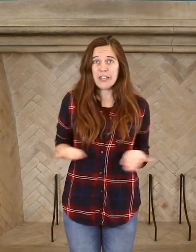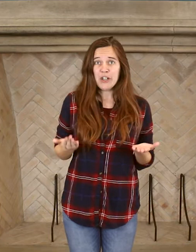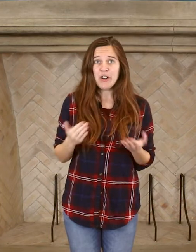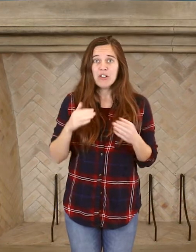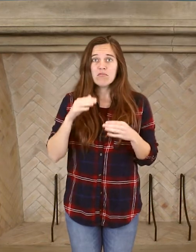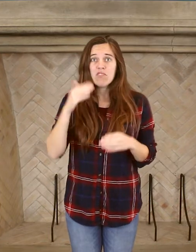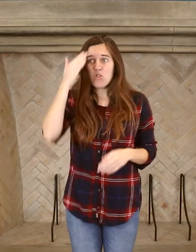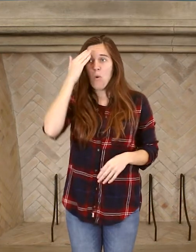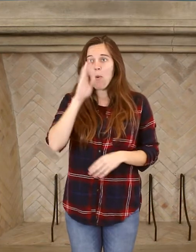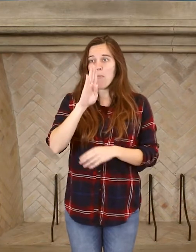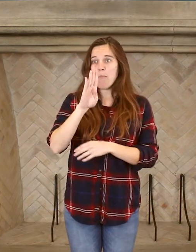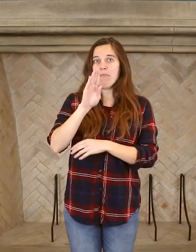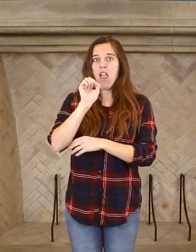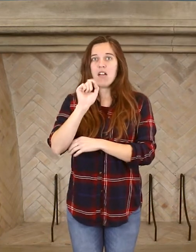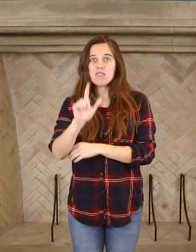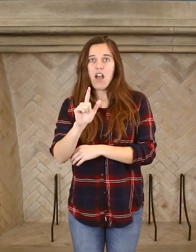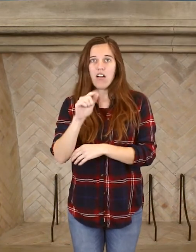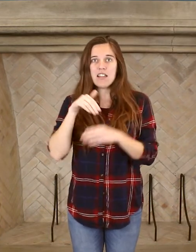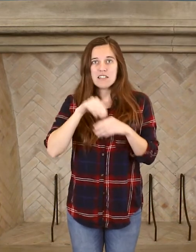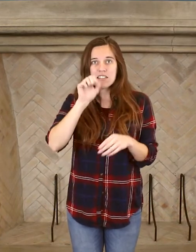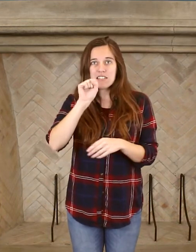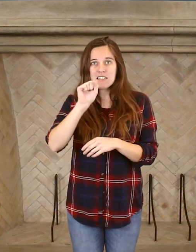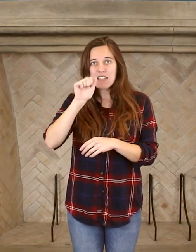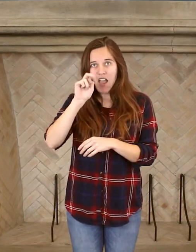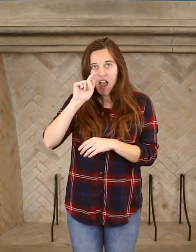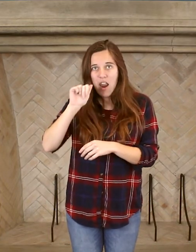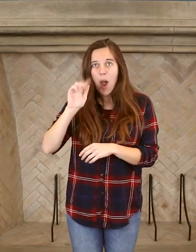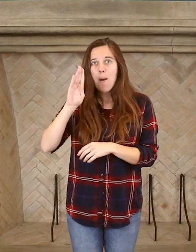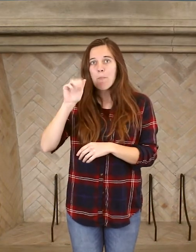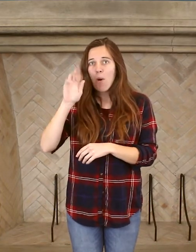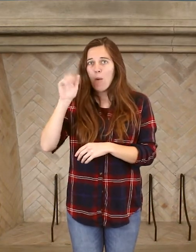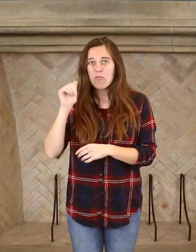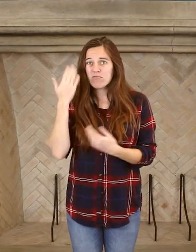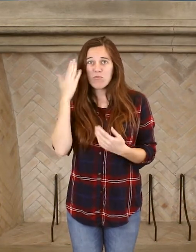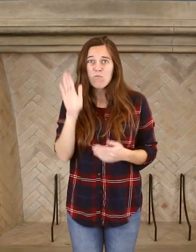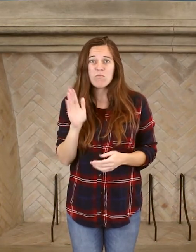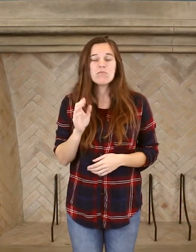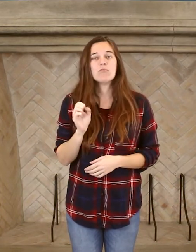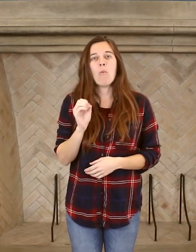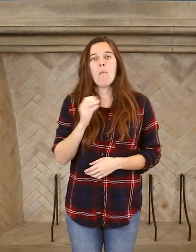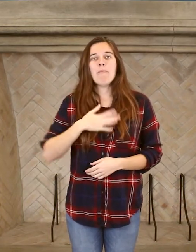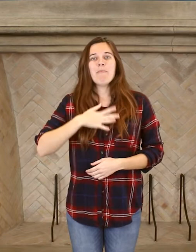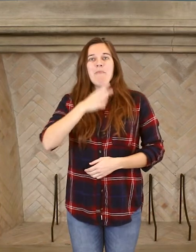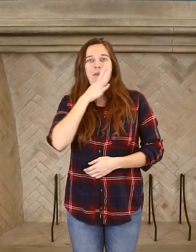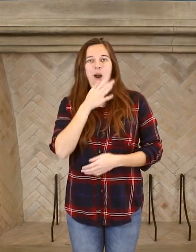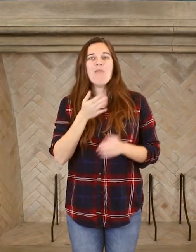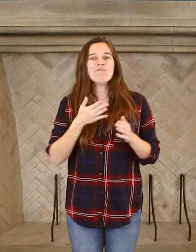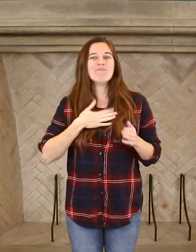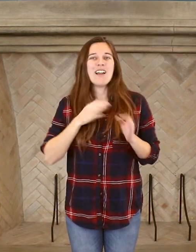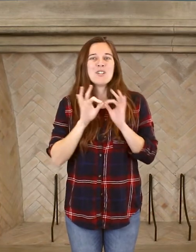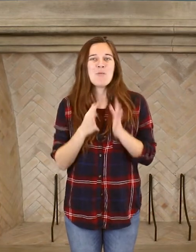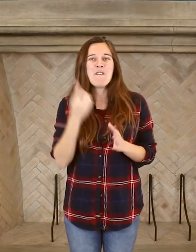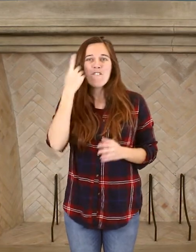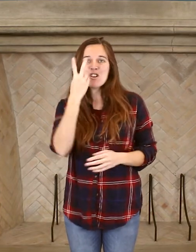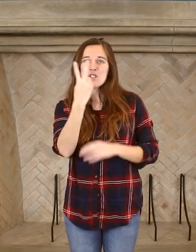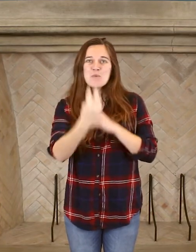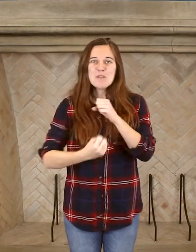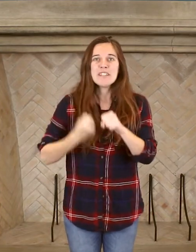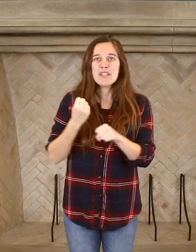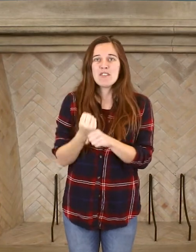There was no interpreter here who knew BSL in Santa Barbara. So my mom was my interpreter for